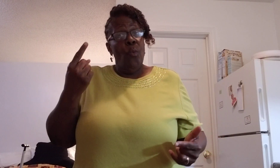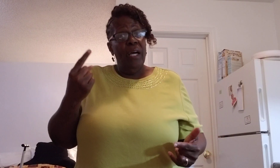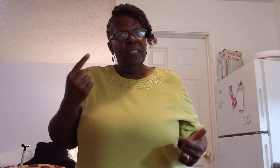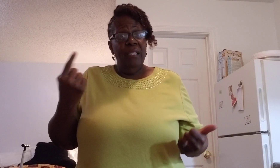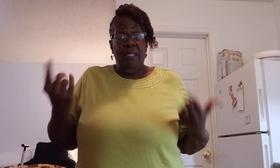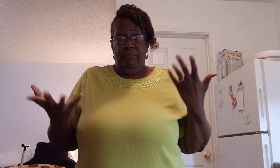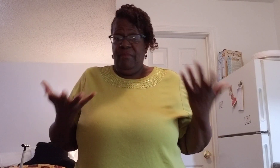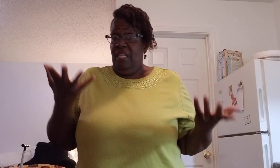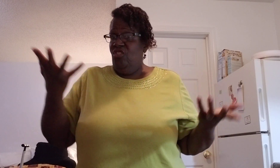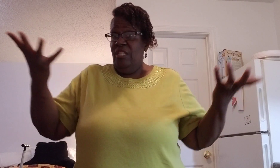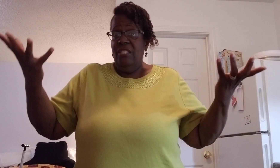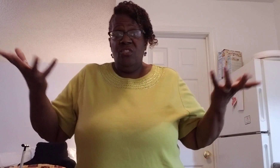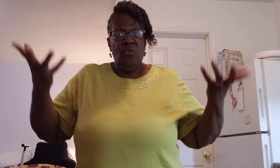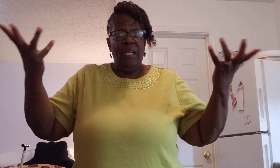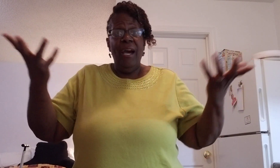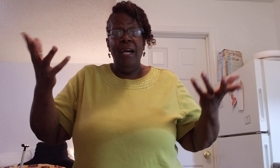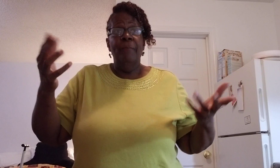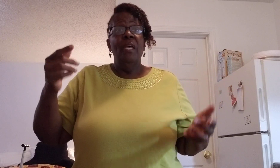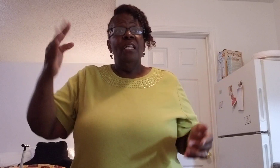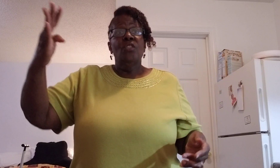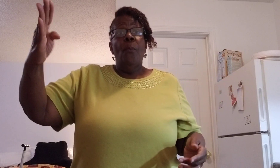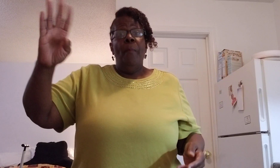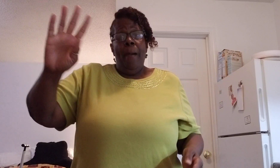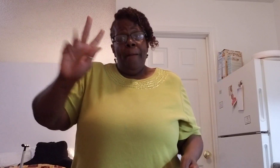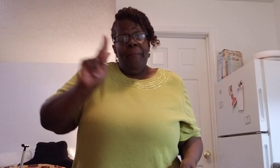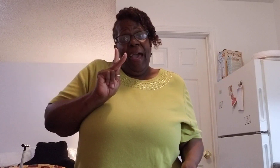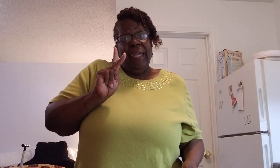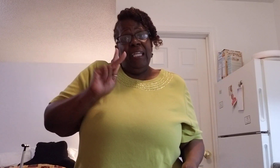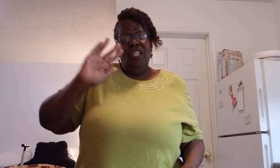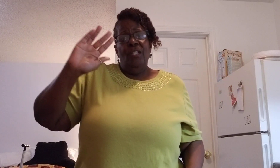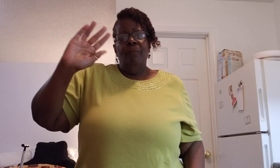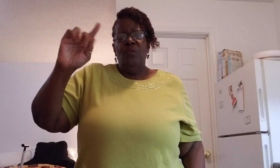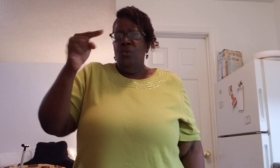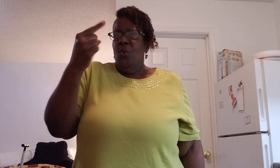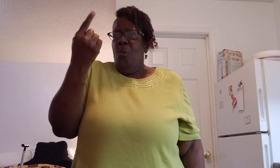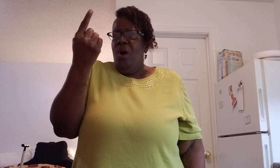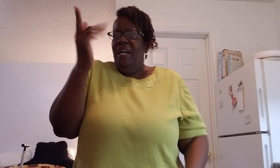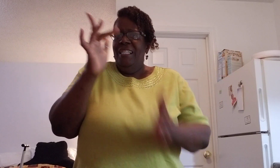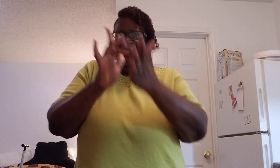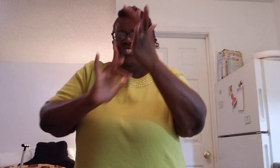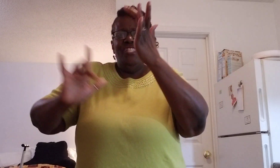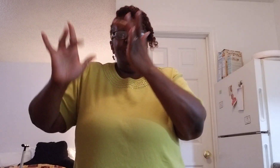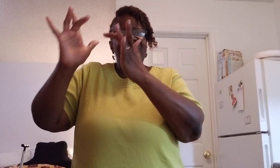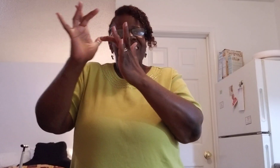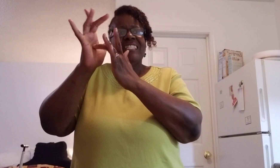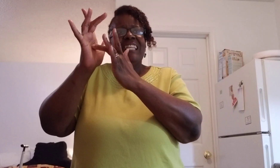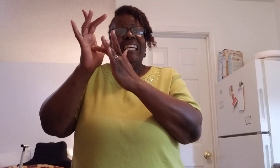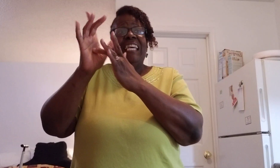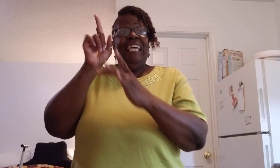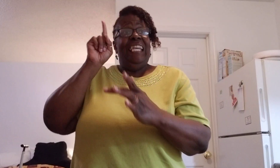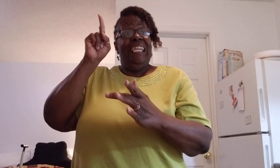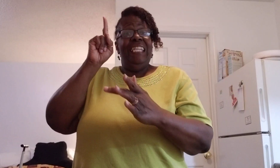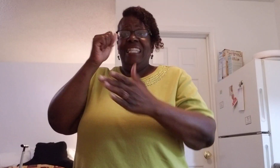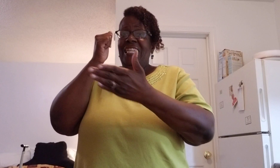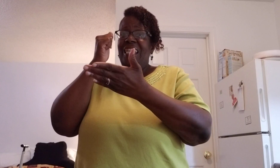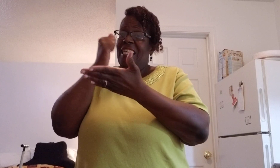one is Jesus, or God. So back to the one, Jesus. He